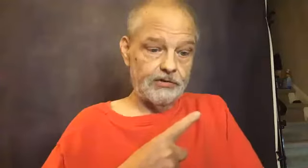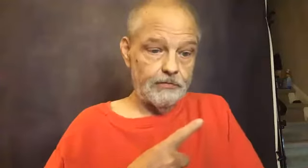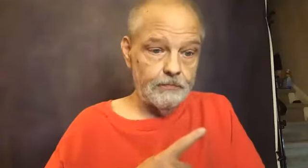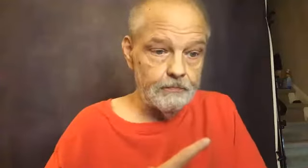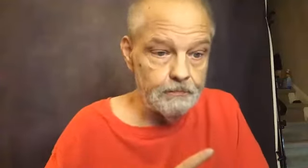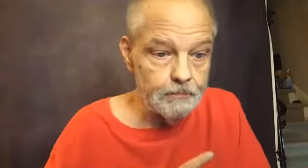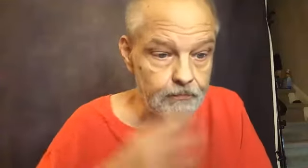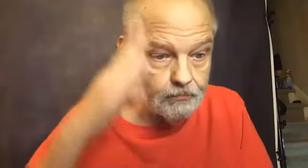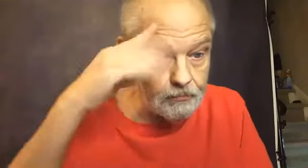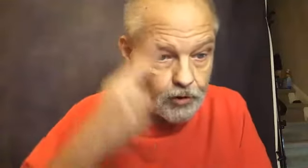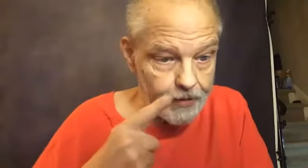Sister, brother,